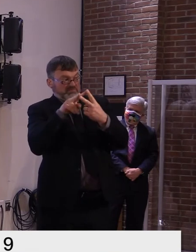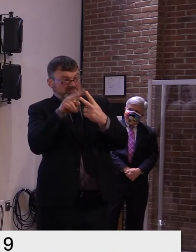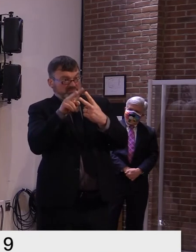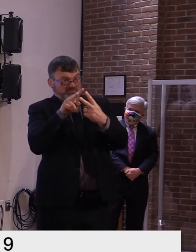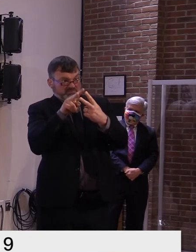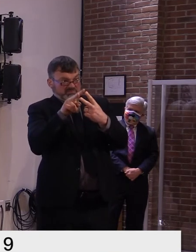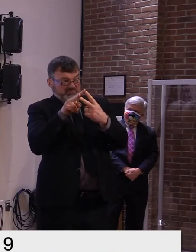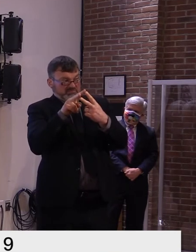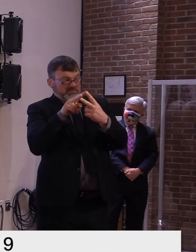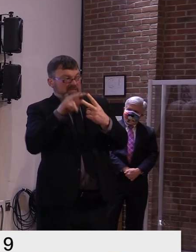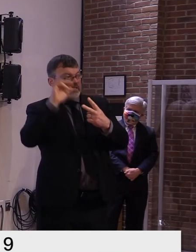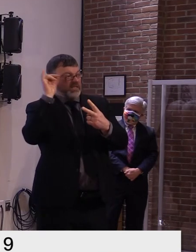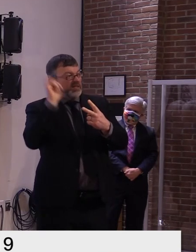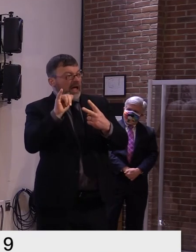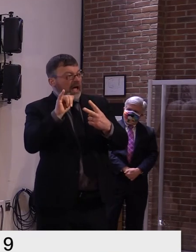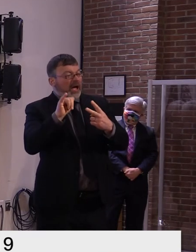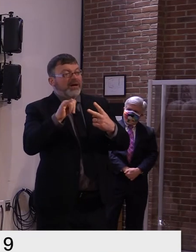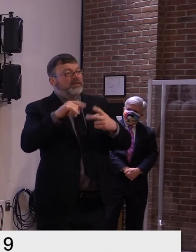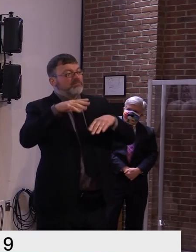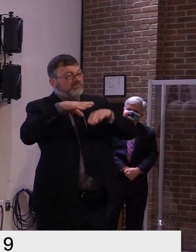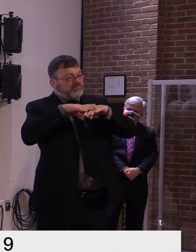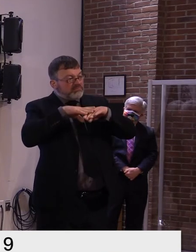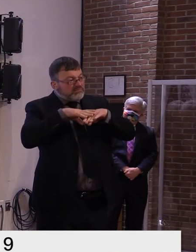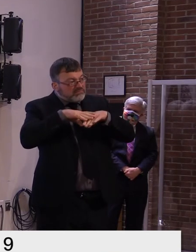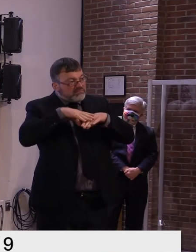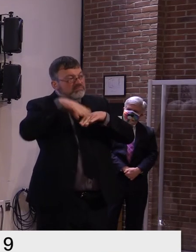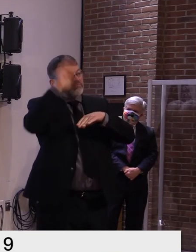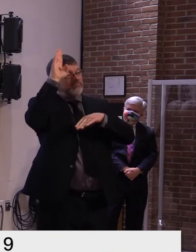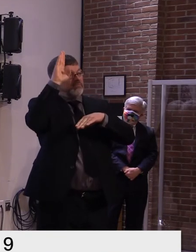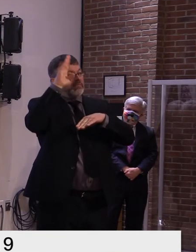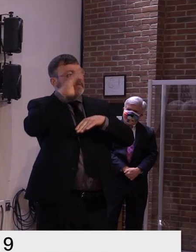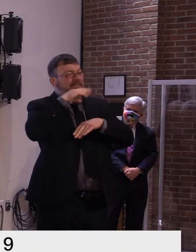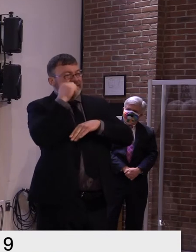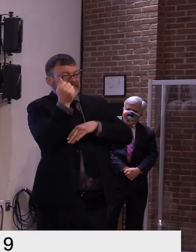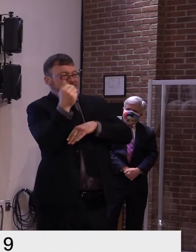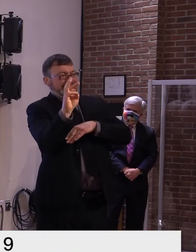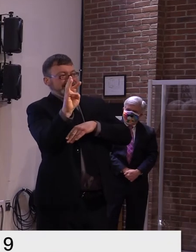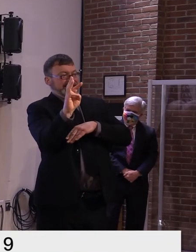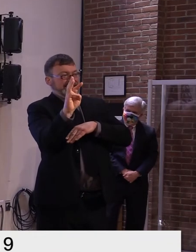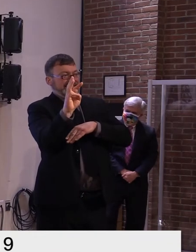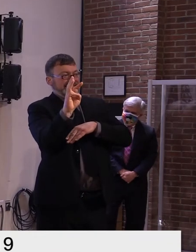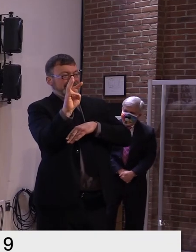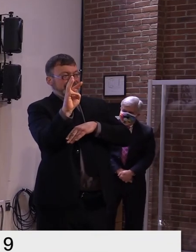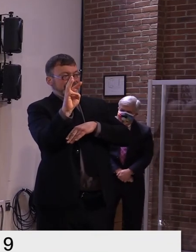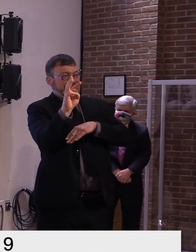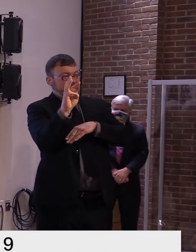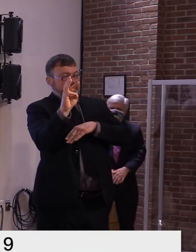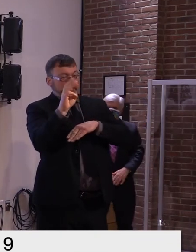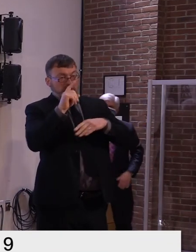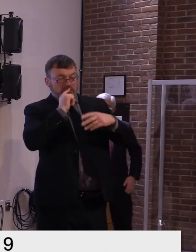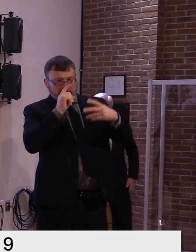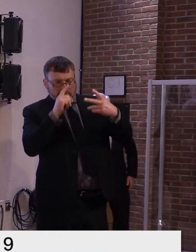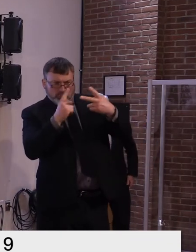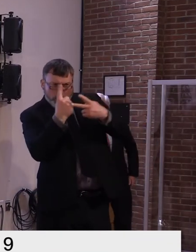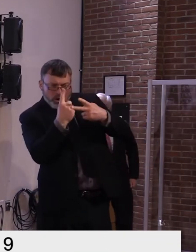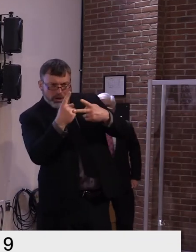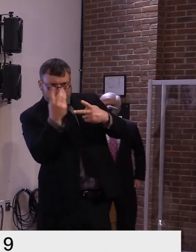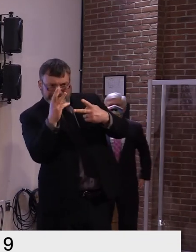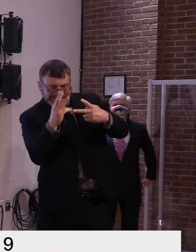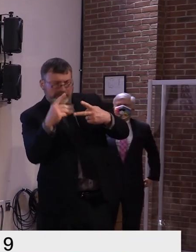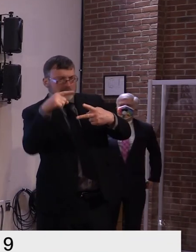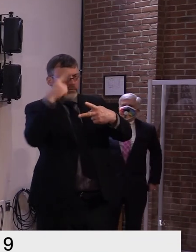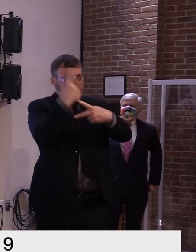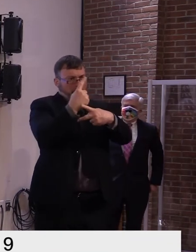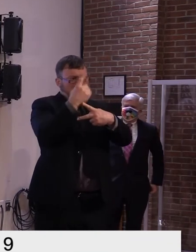able to be given to individuals age 16 and 18 and higher, which would